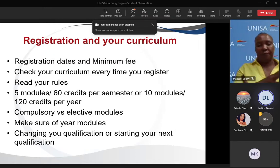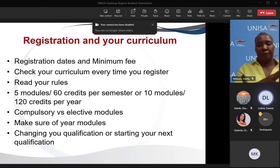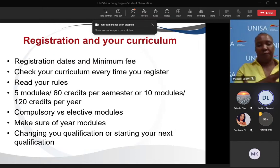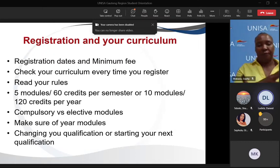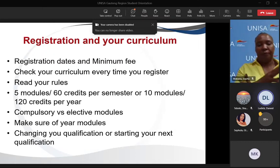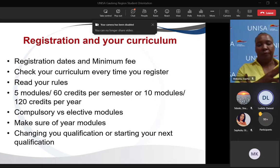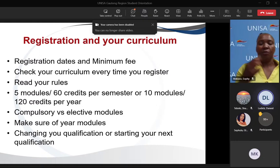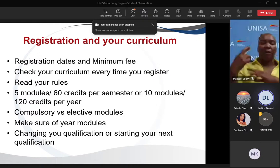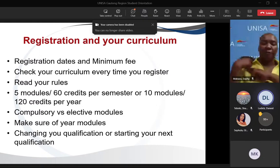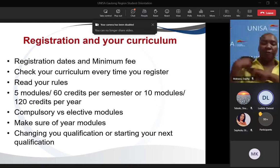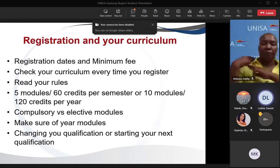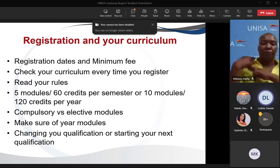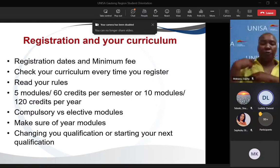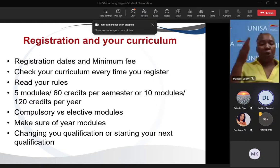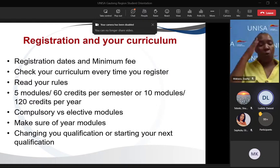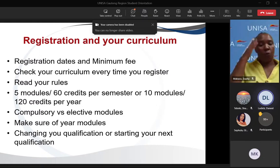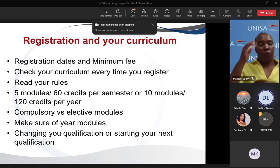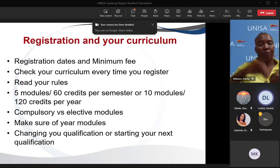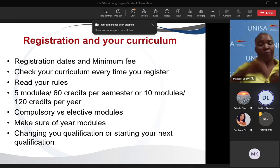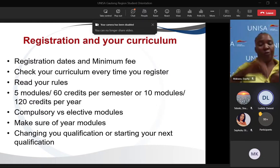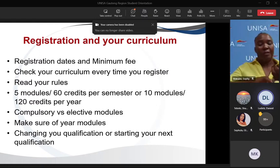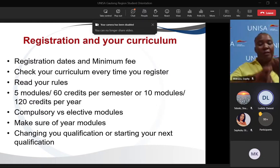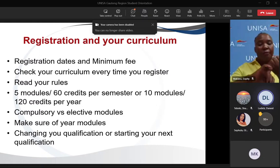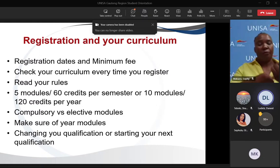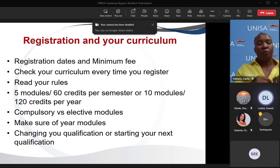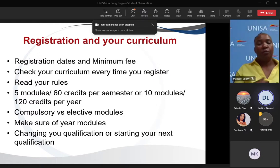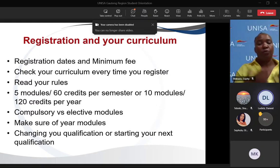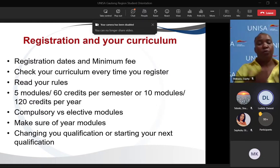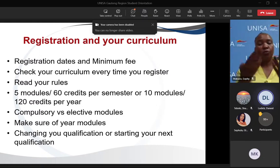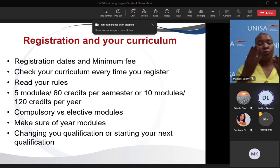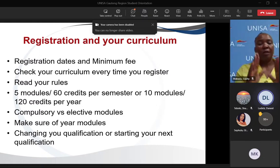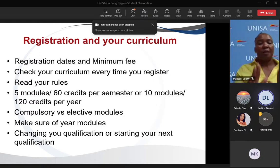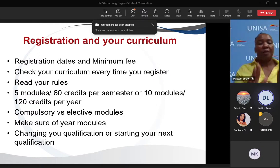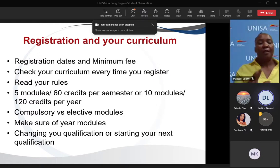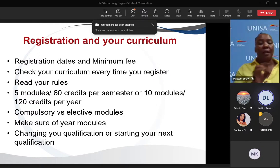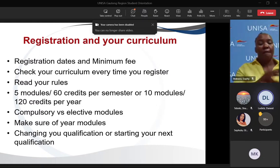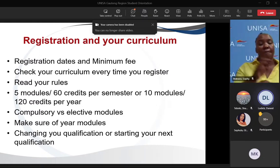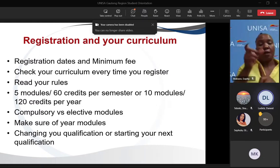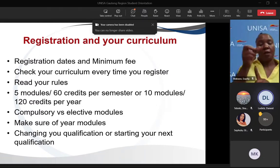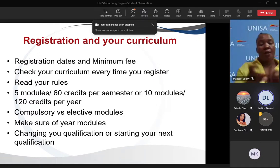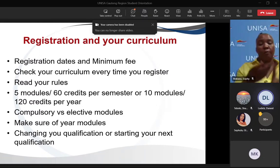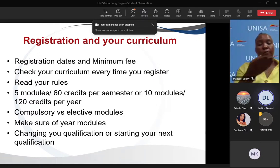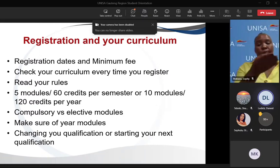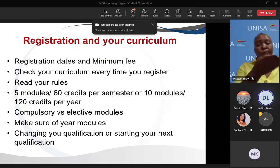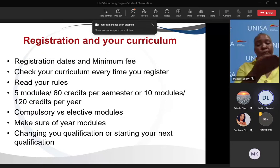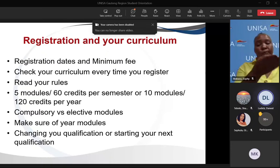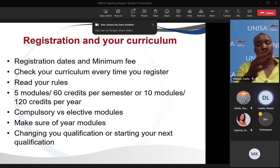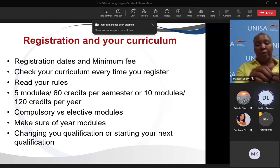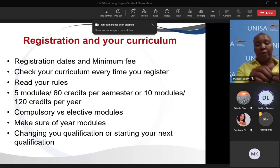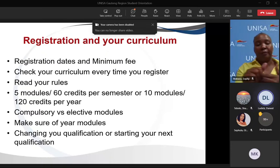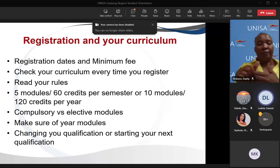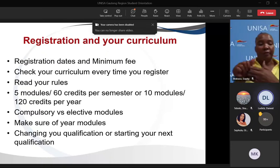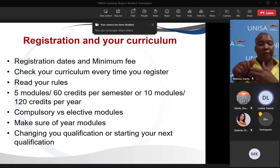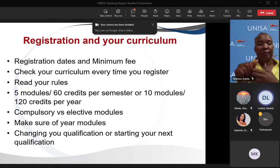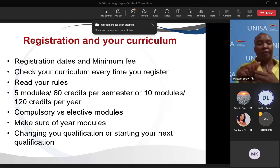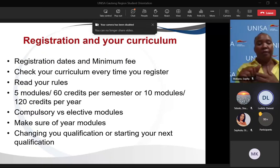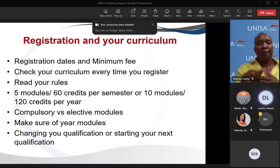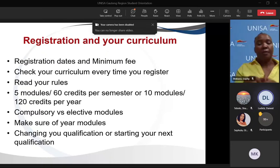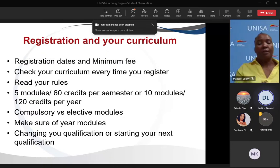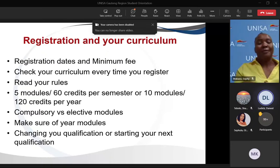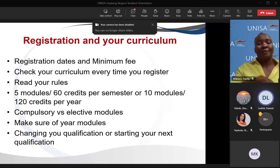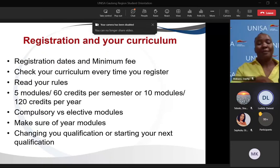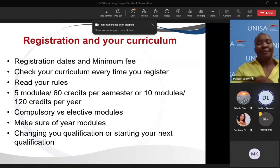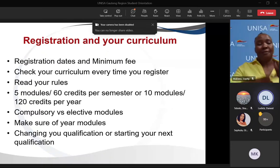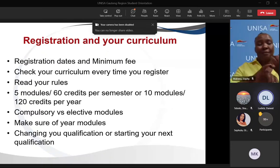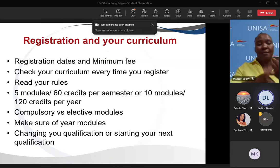and know your curriculum student advisors are available to guide the student but curriculums may change from year to